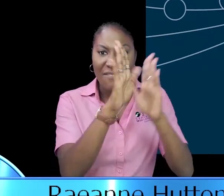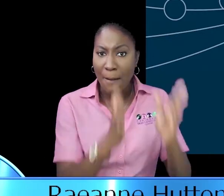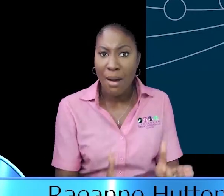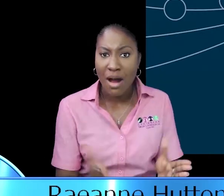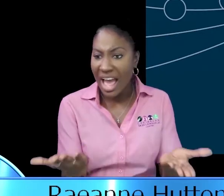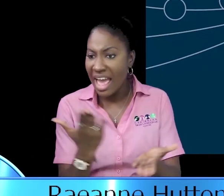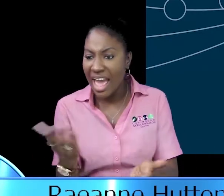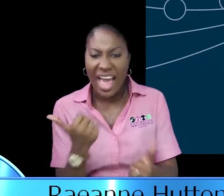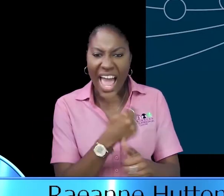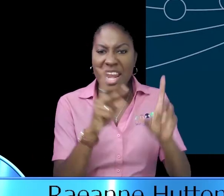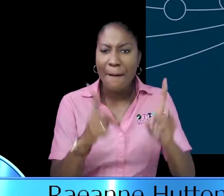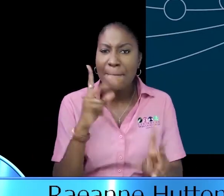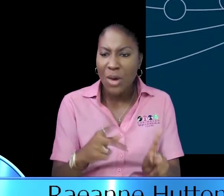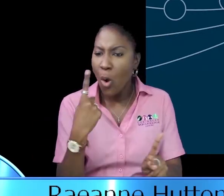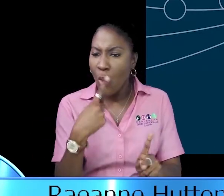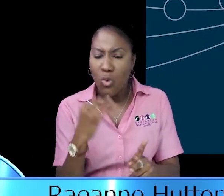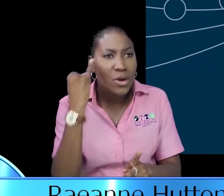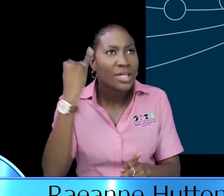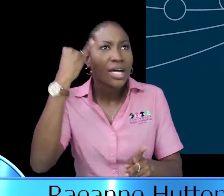audience? Testers?